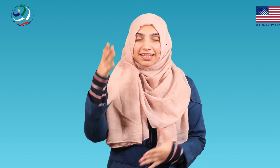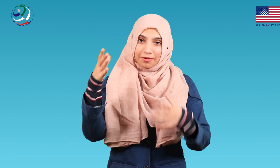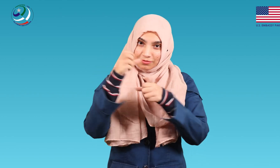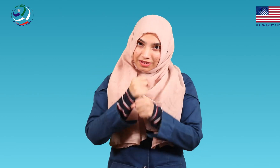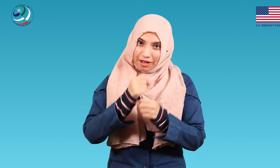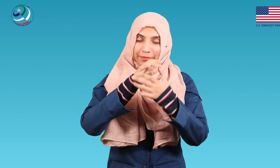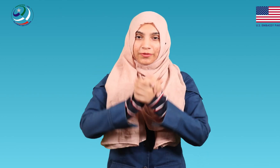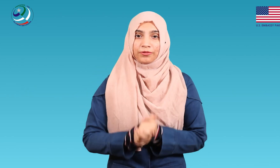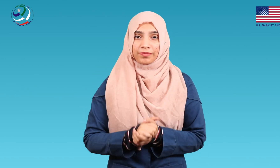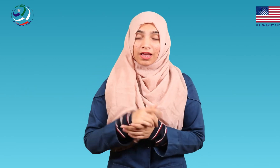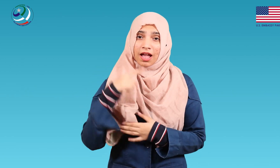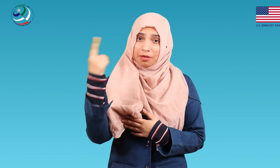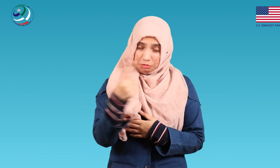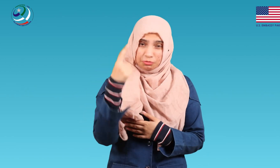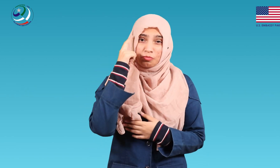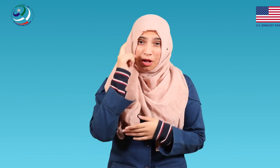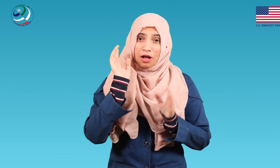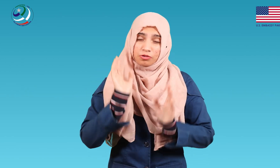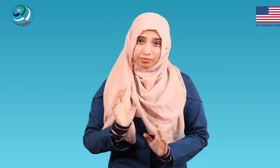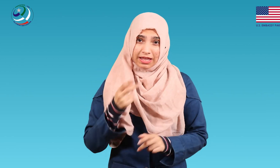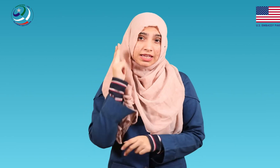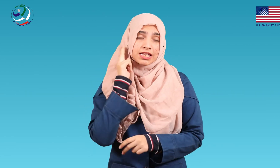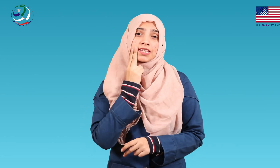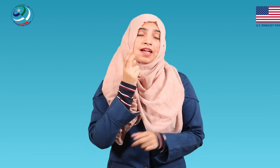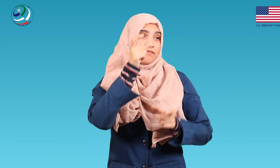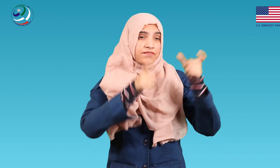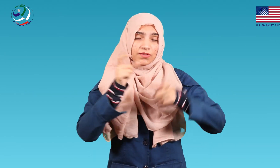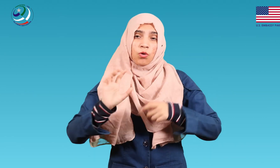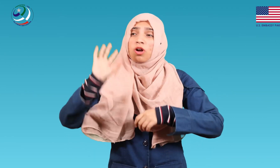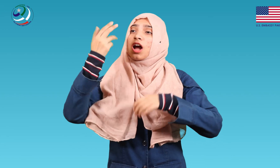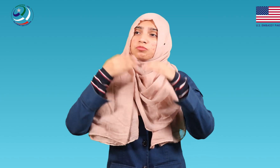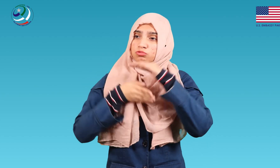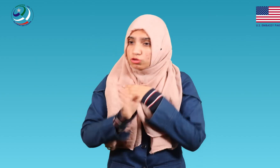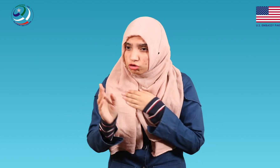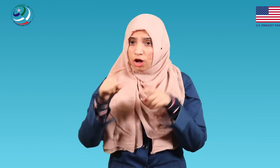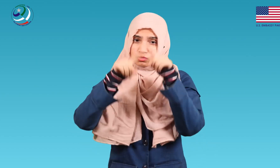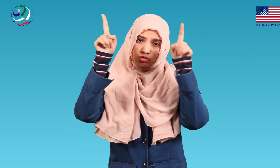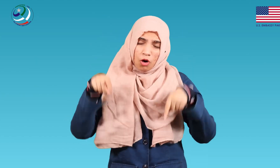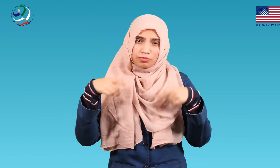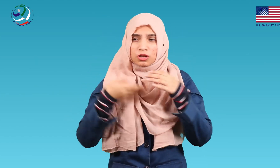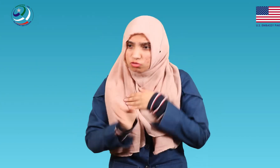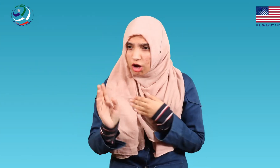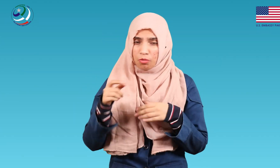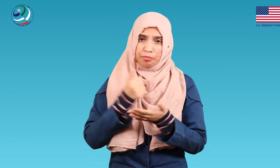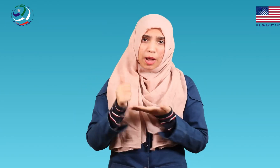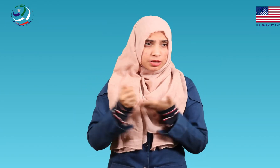Hello everyone. As you know, the deaf community faces a lot of issues whenever they go somewhere in public, whether it's to a shop or